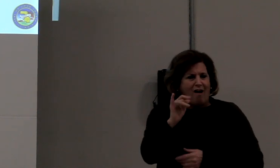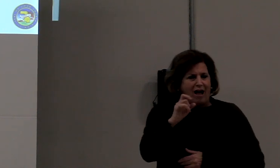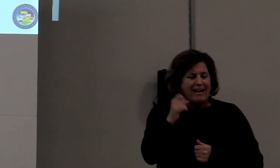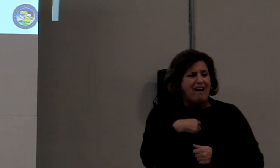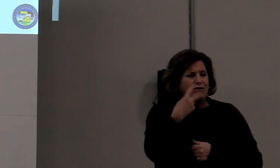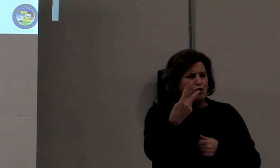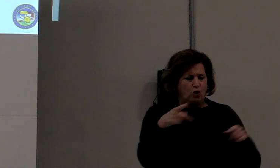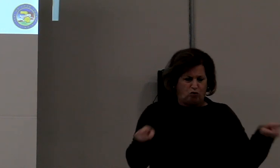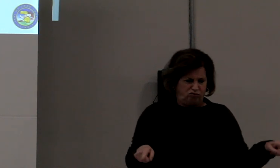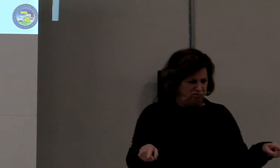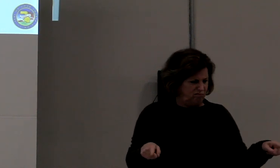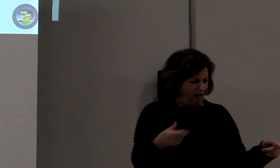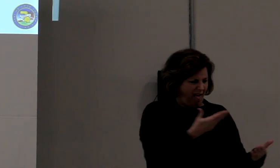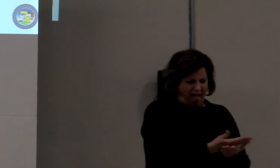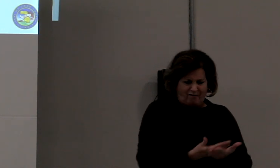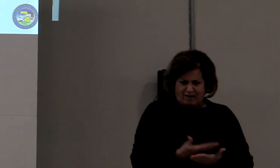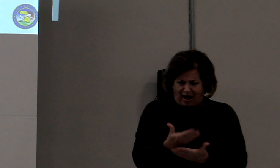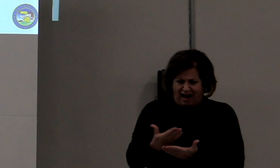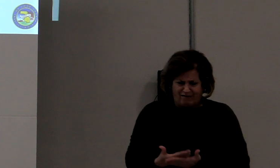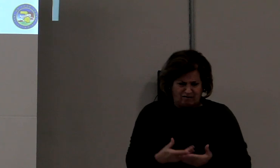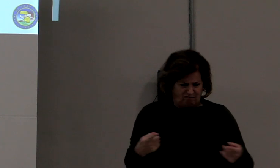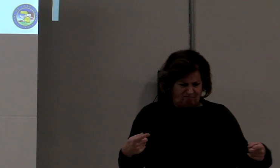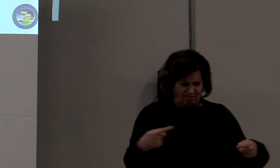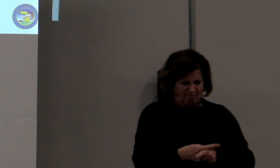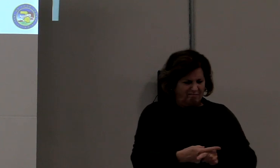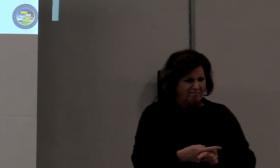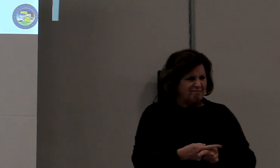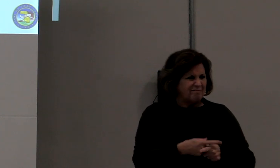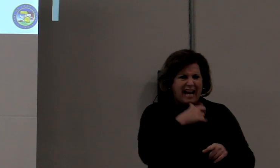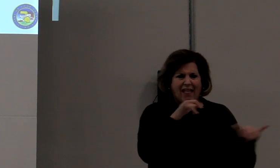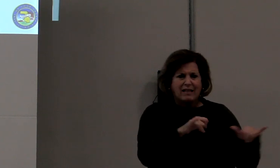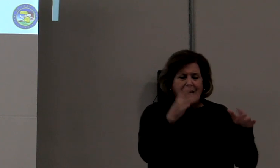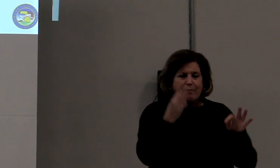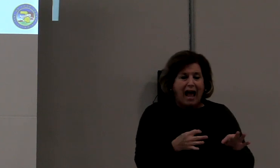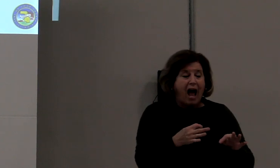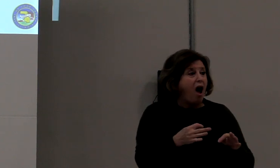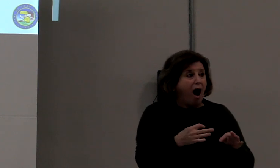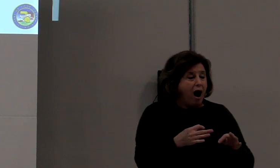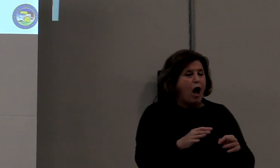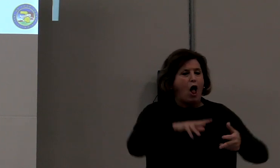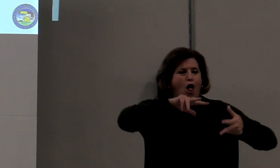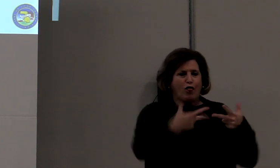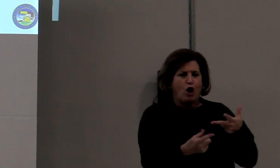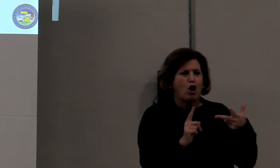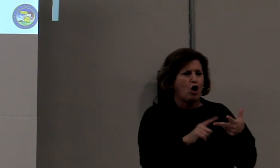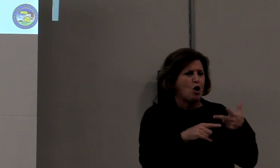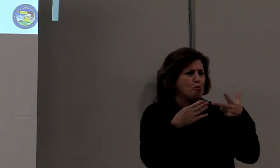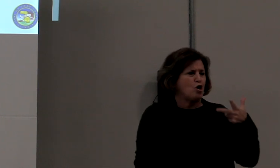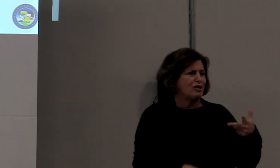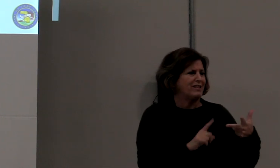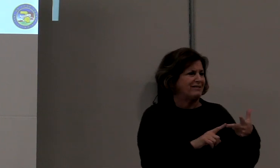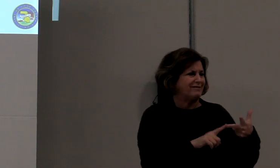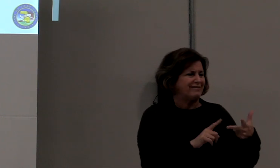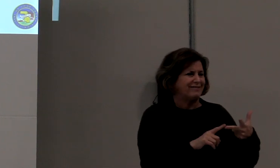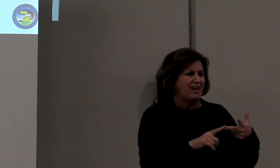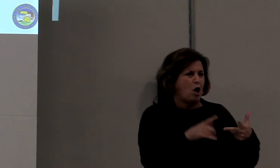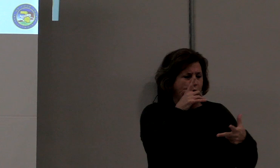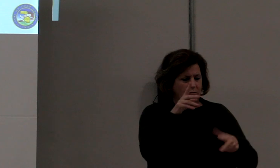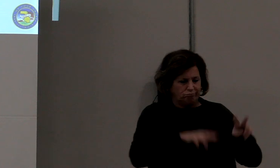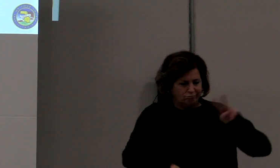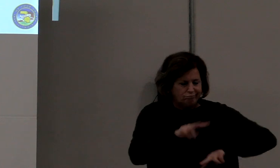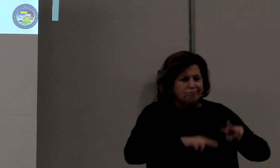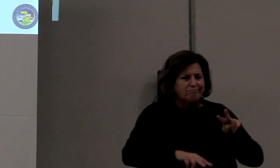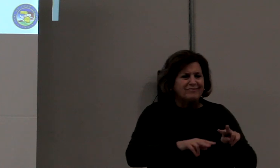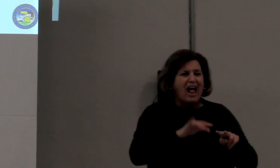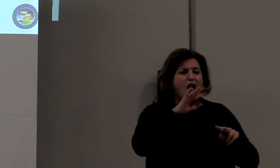2 conflicting pieces of evidence or 2 conflicting decisions. And then it'll go to the 3rd district in the rotation, and